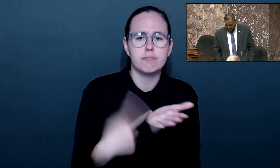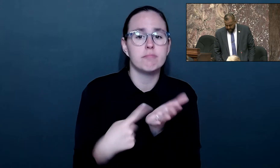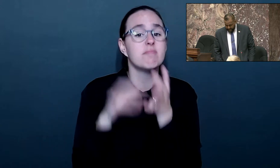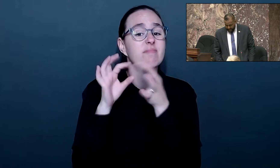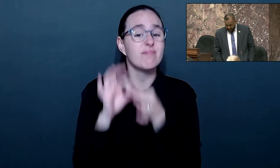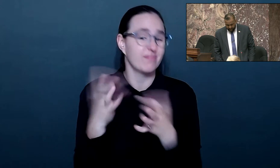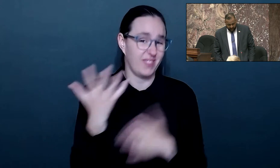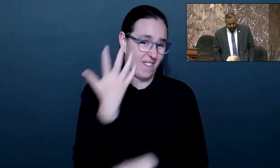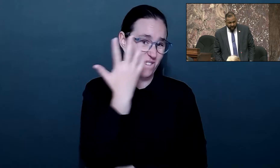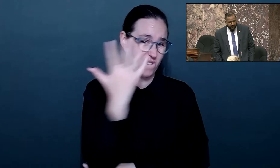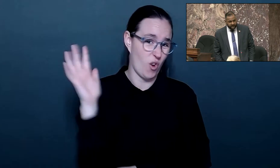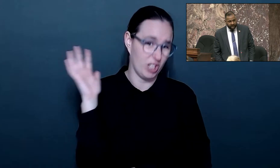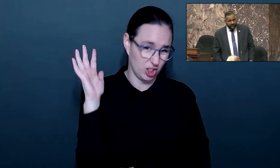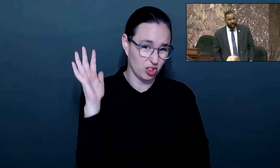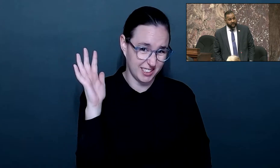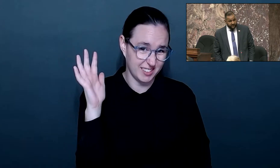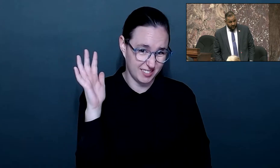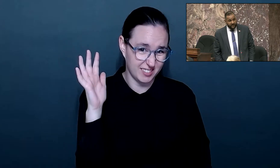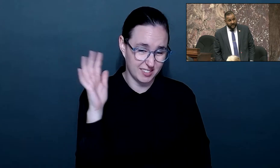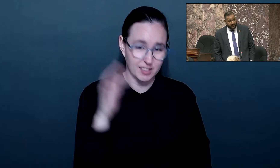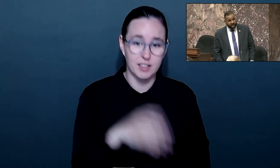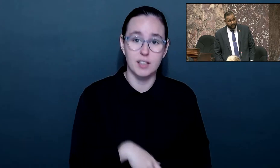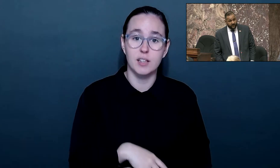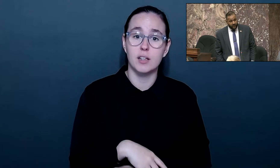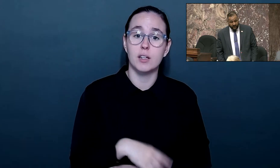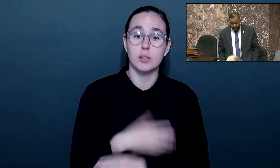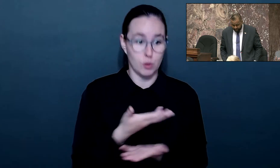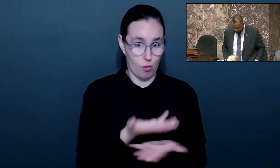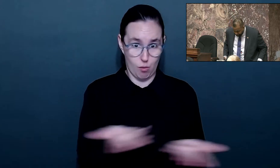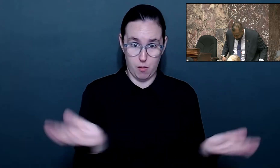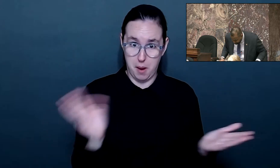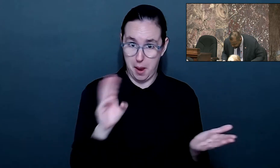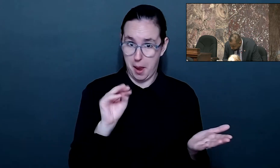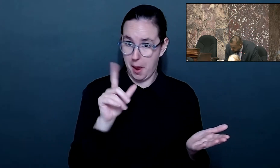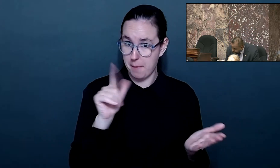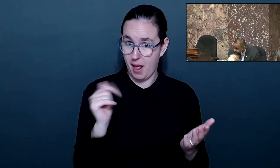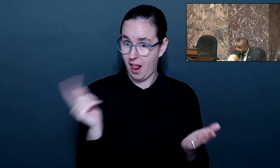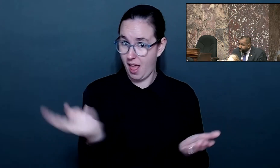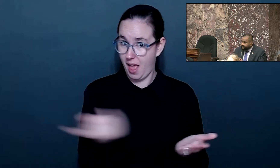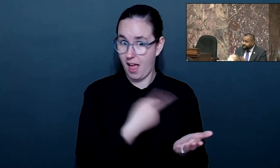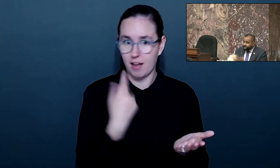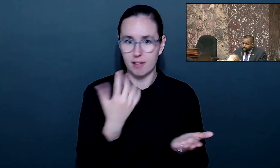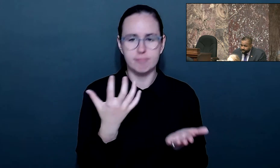with these councillors and their team. With the House, please join me in making them feel very welcome.